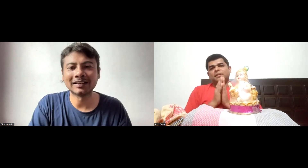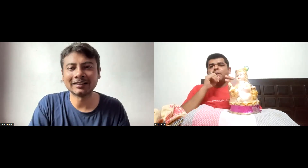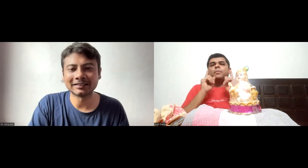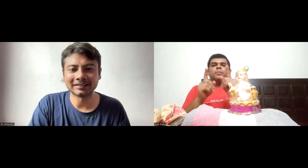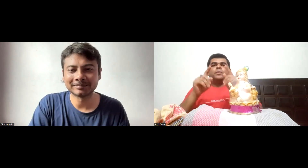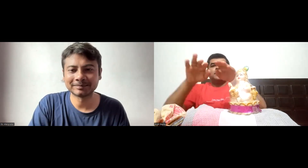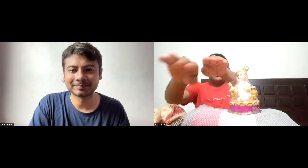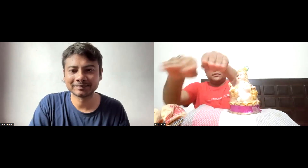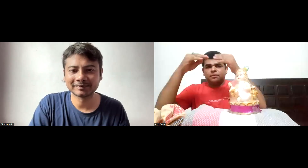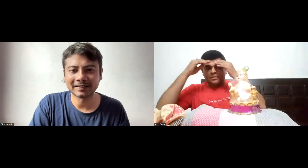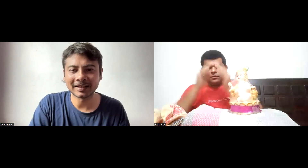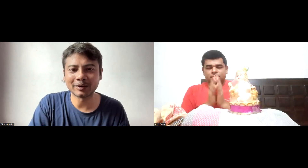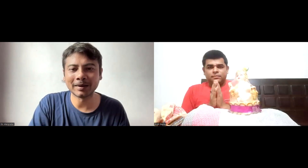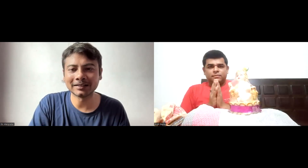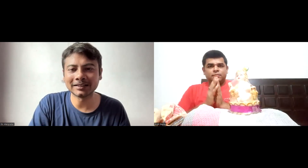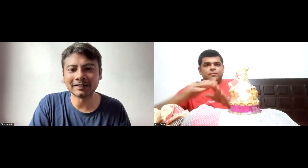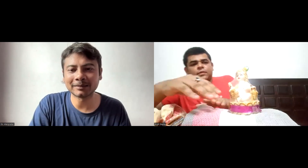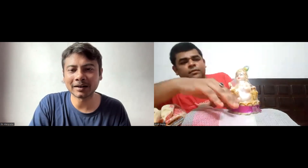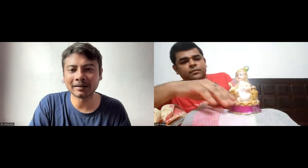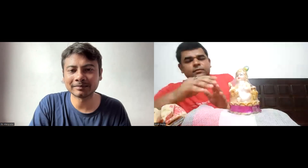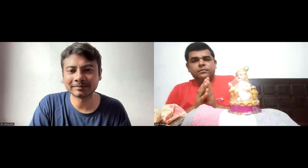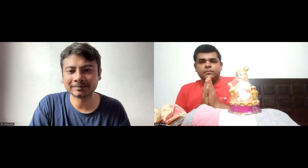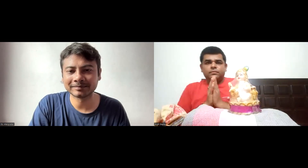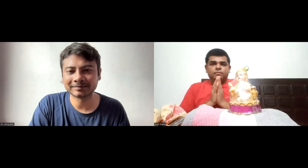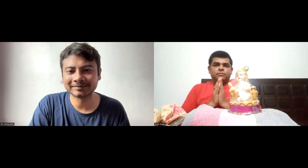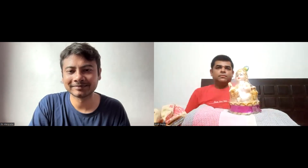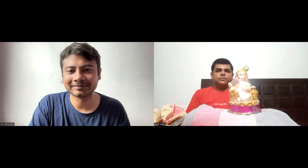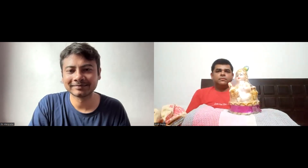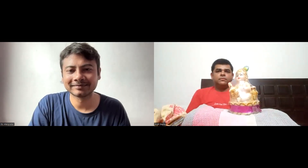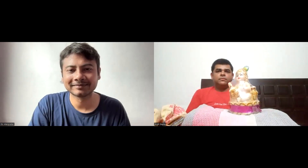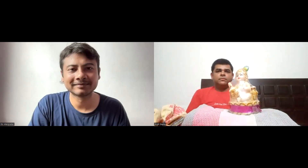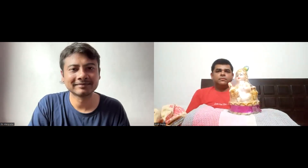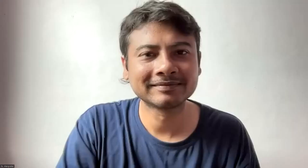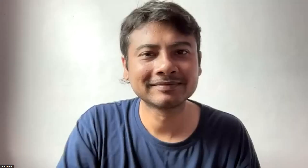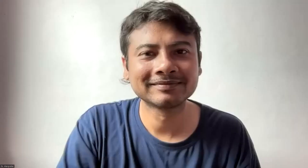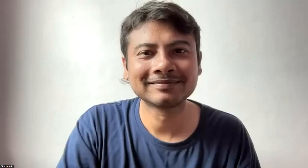Okay, Hare Mataji. Krishna. Hare Krishna. Thank you. Hare Thank you, Krishna. Mataji. Dandavat pranam.